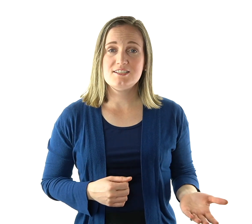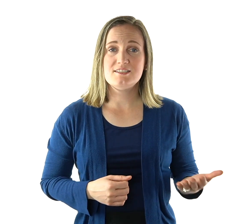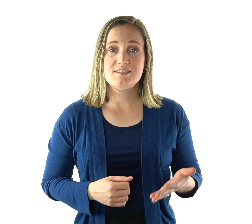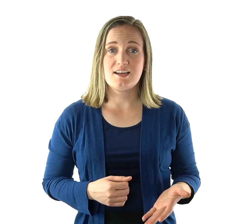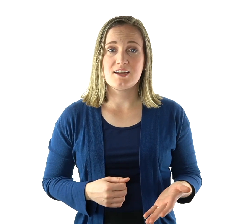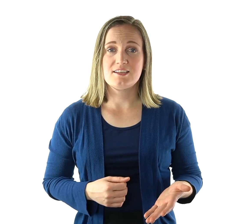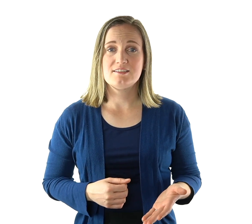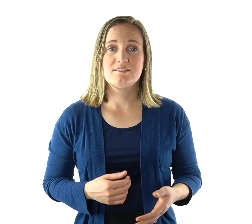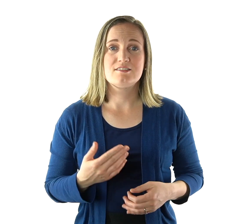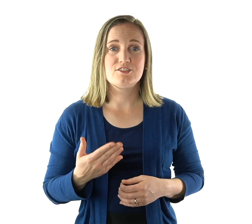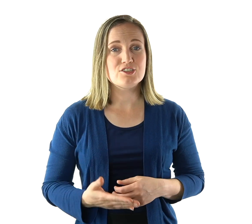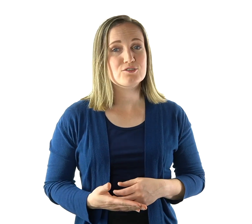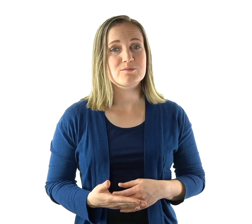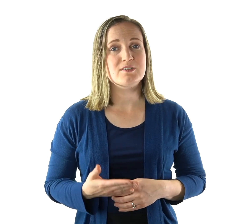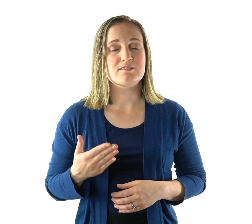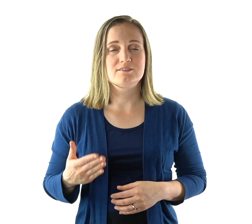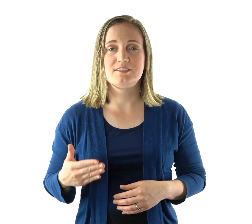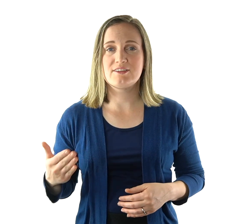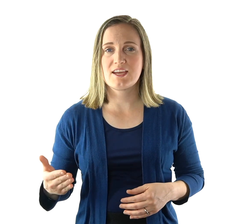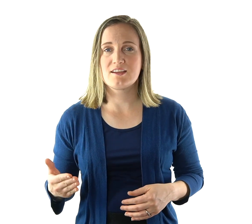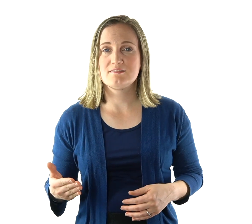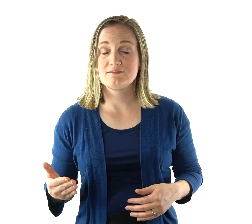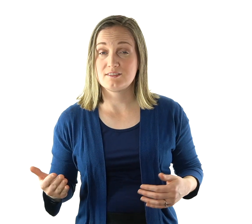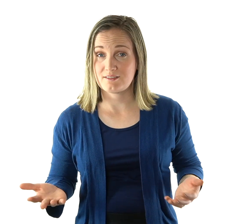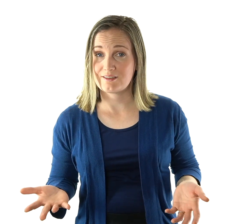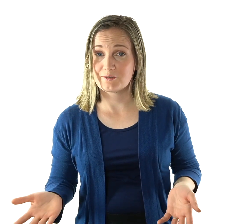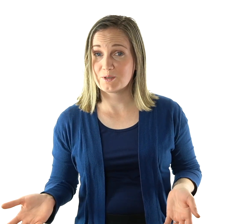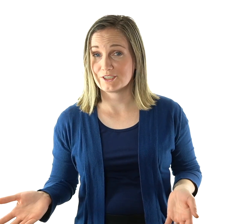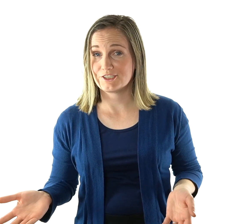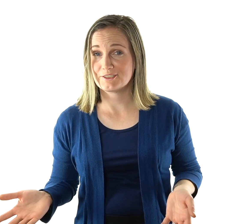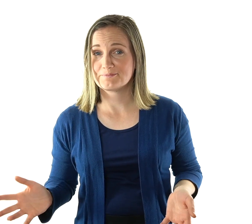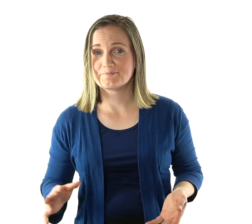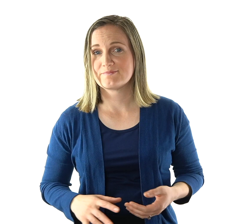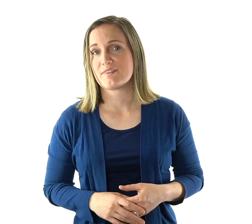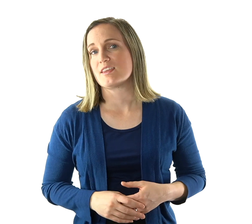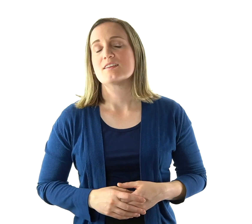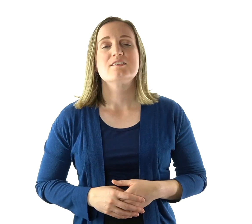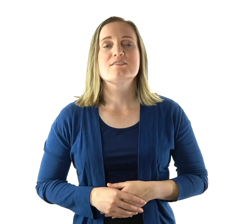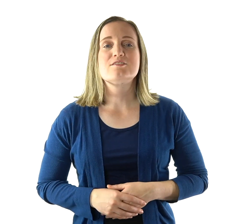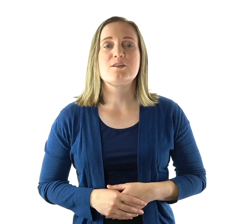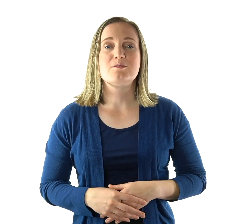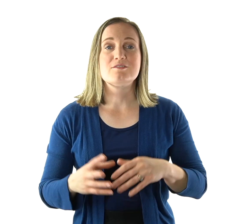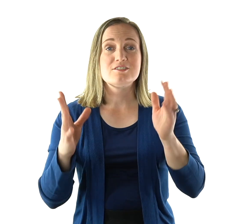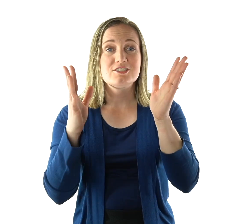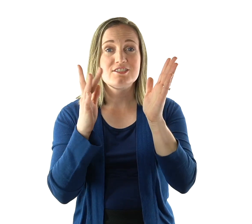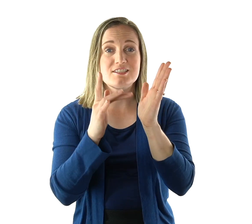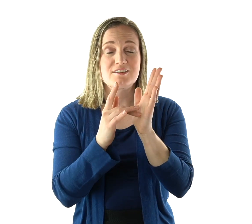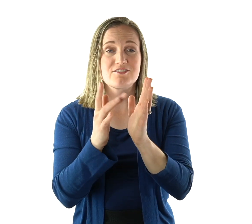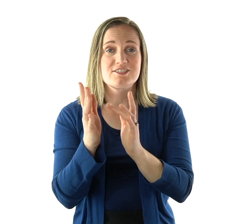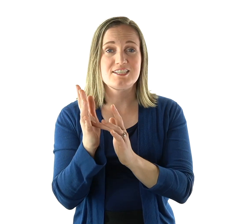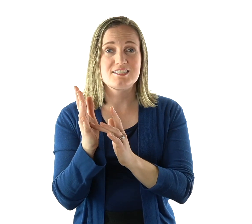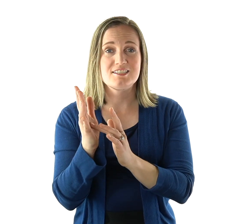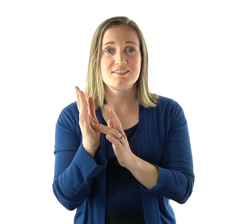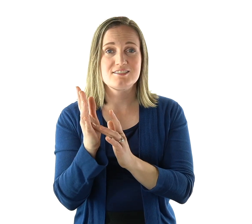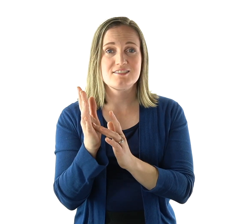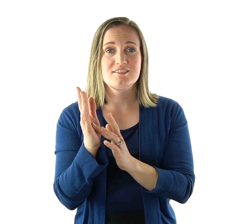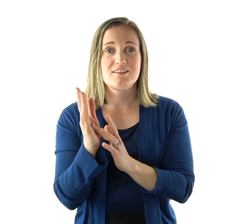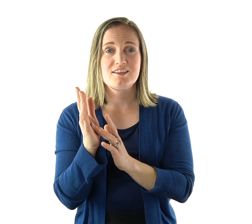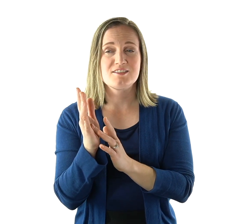Jesus, die, tomb, live again, and then question. So the sign for Jesus is a